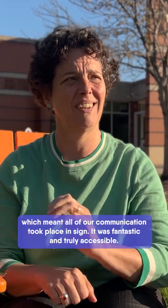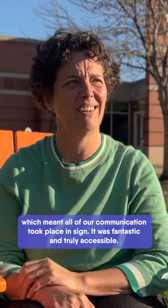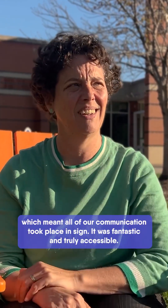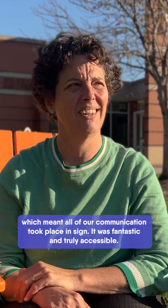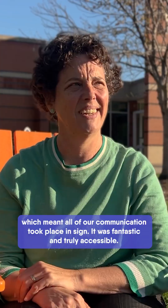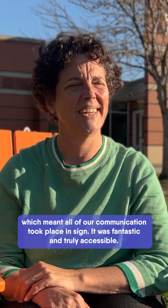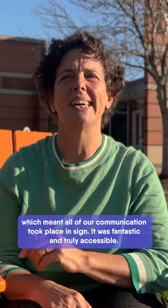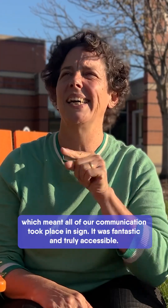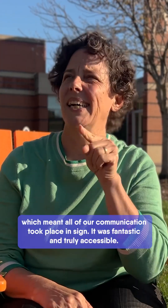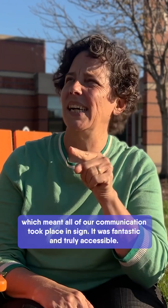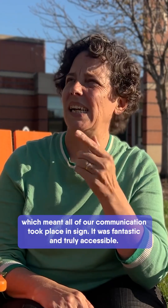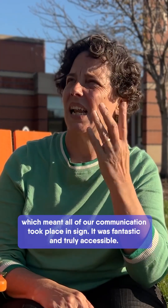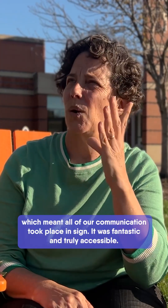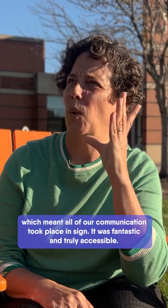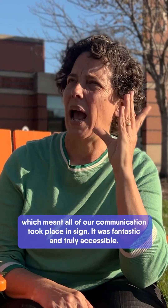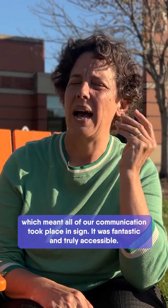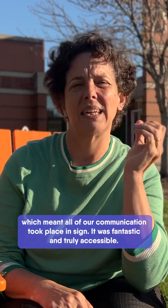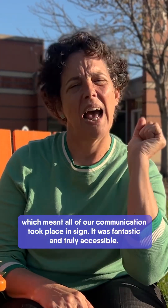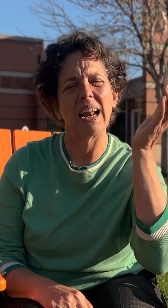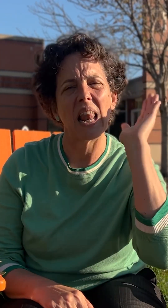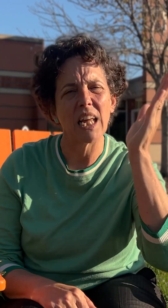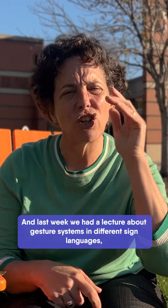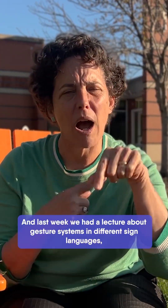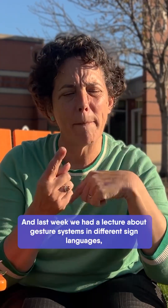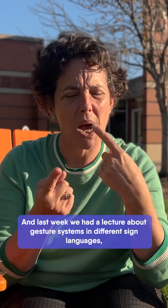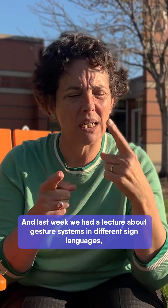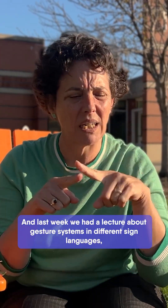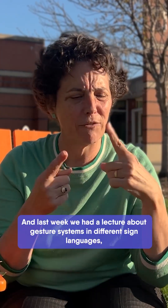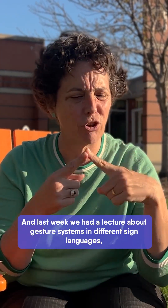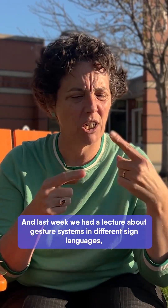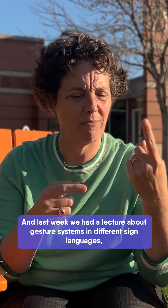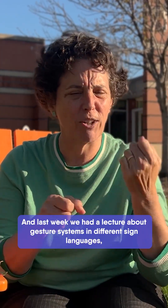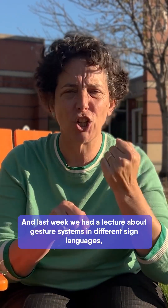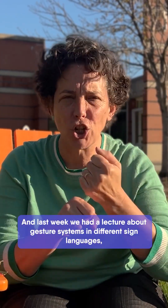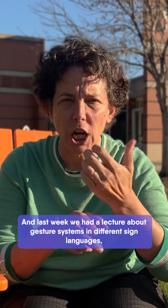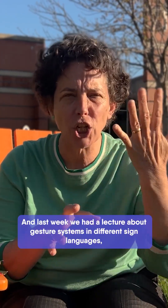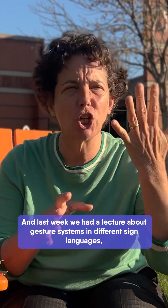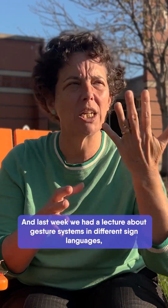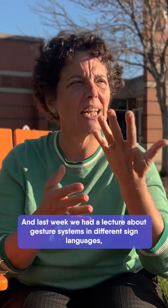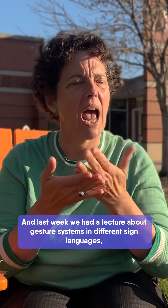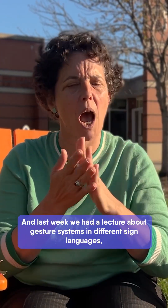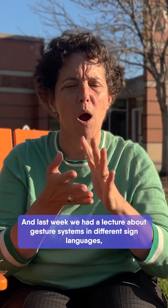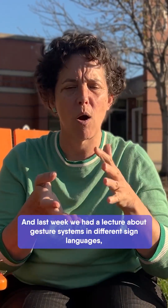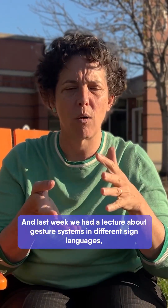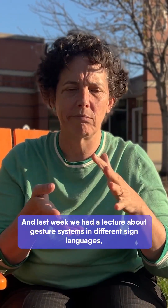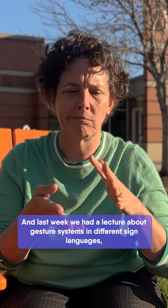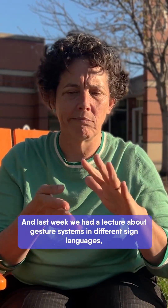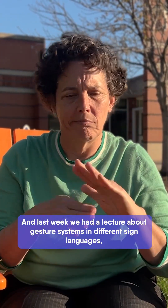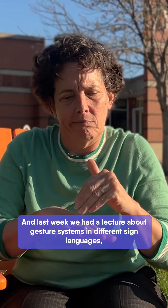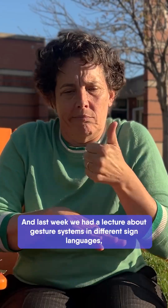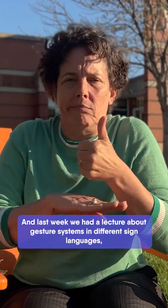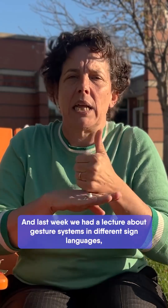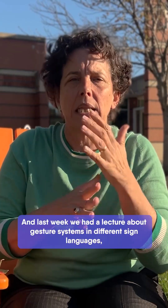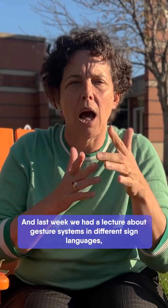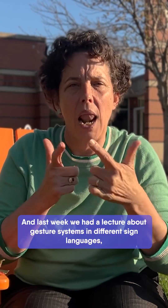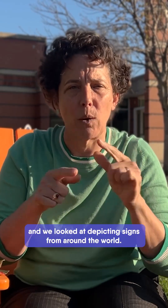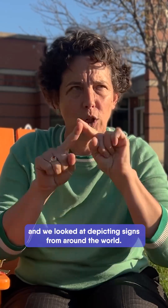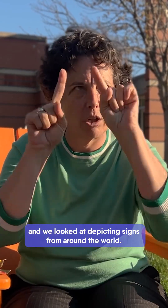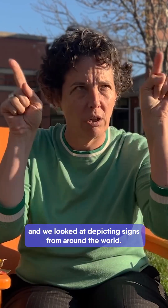was fantastic and truly accessible. And last week we had a lecture about gesture systems in different sign languages, and we looked at